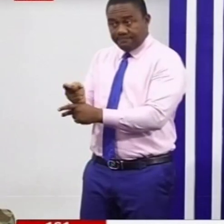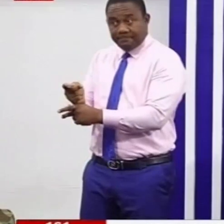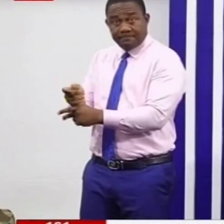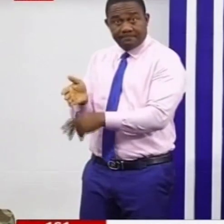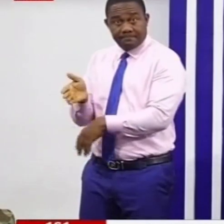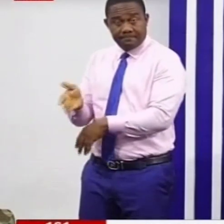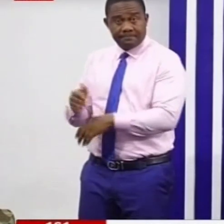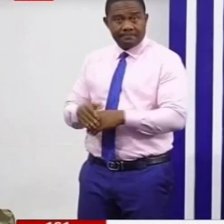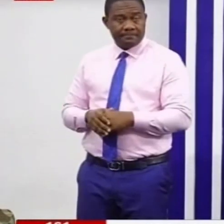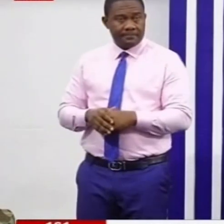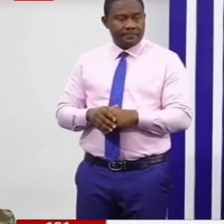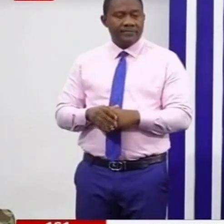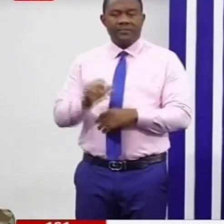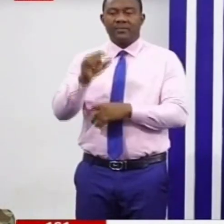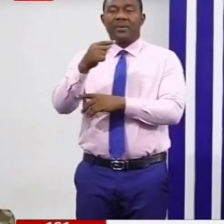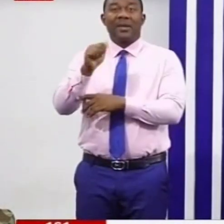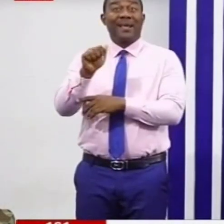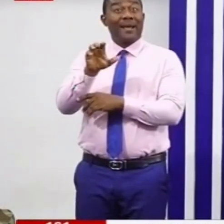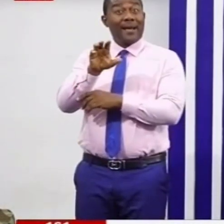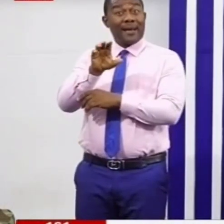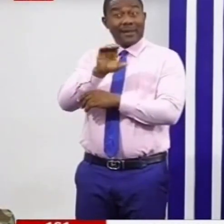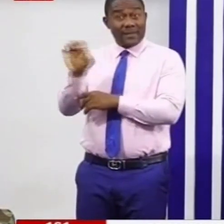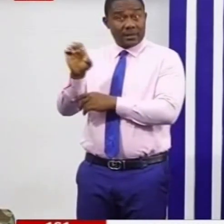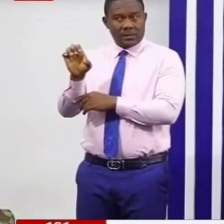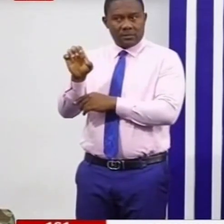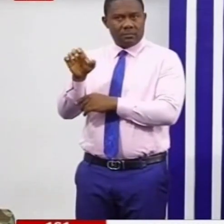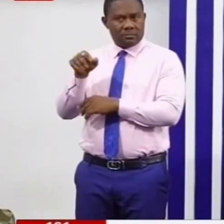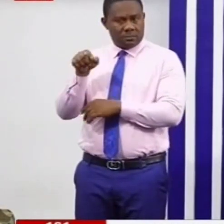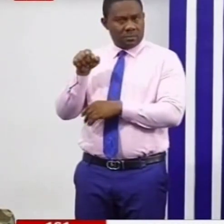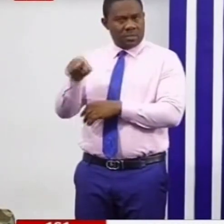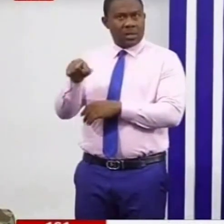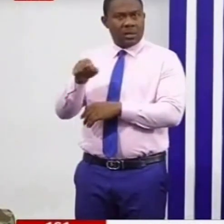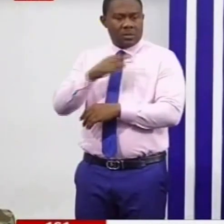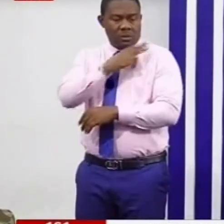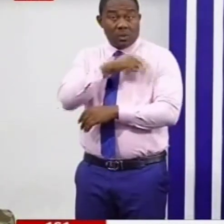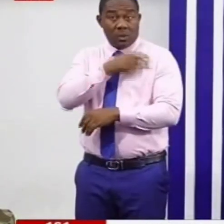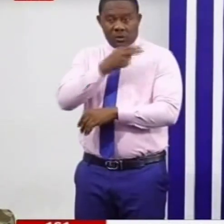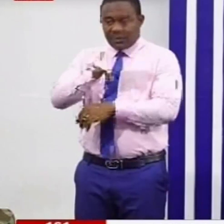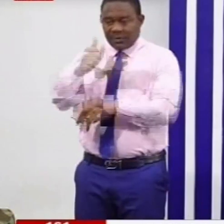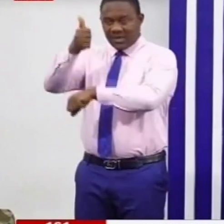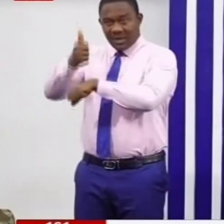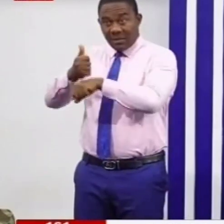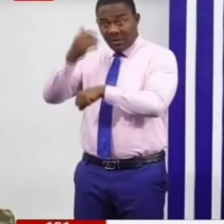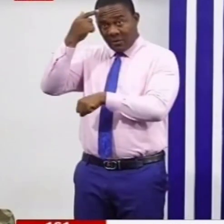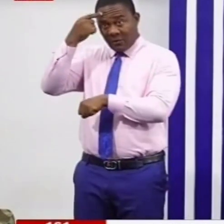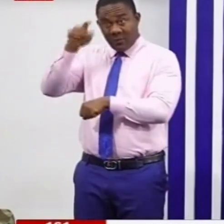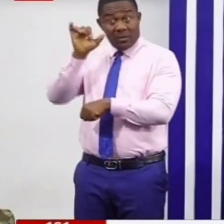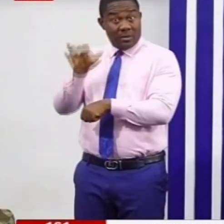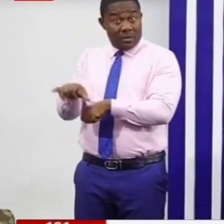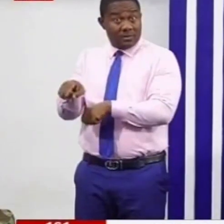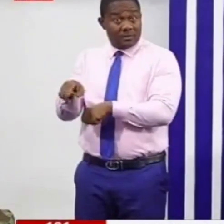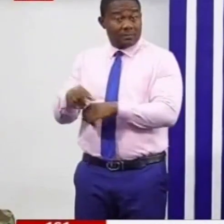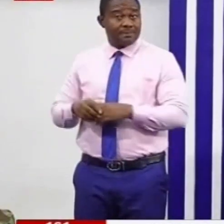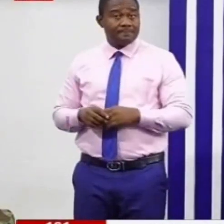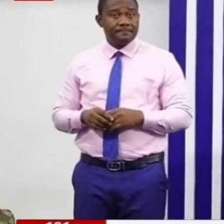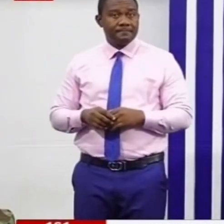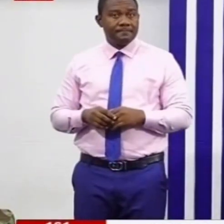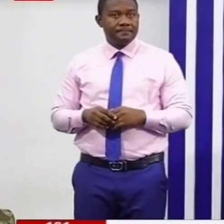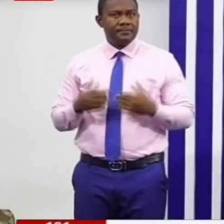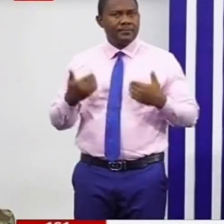For Ghana East, a whole hospital that has been dedicated for this exercise, we have